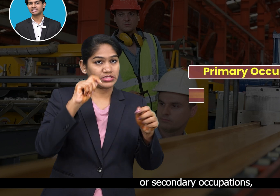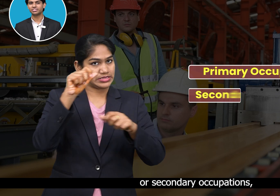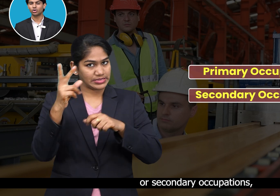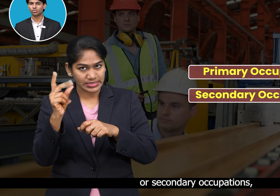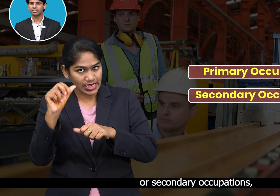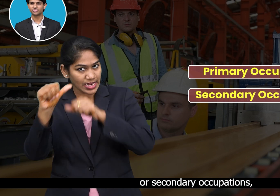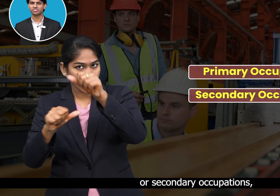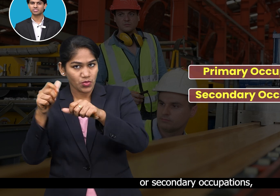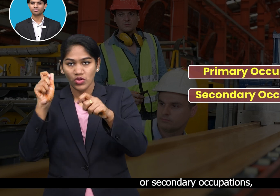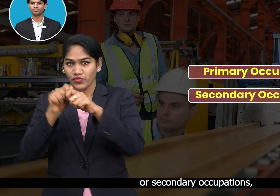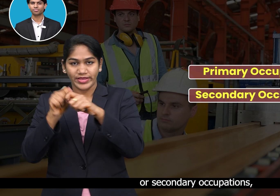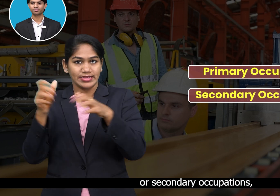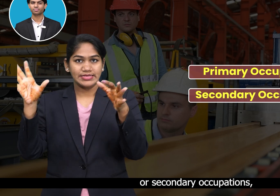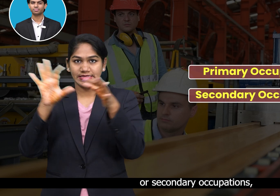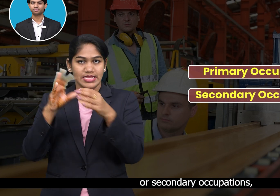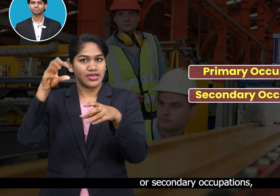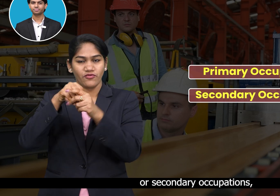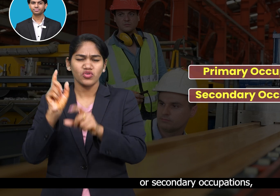or secondary occupations.